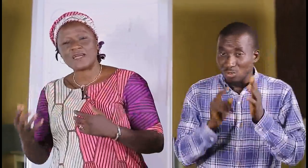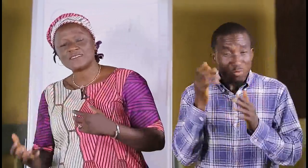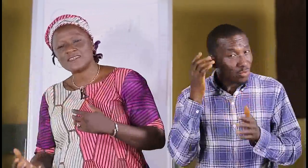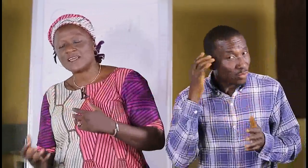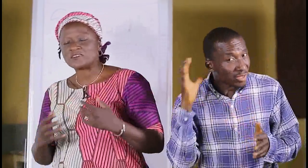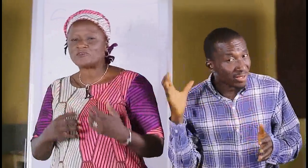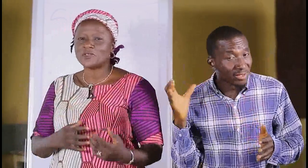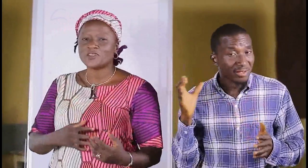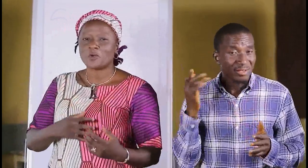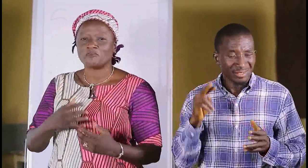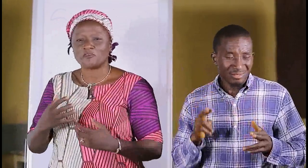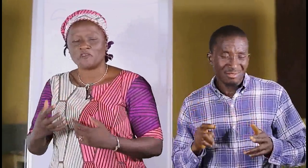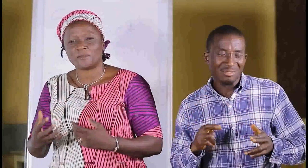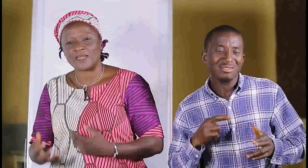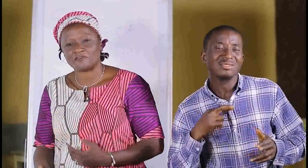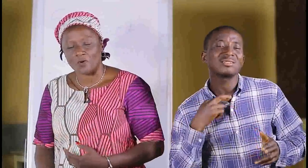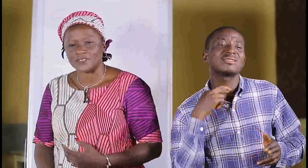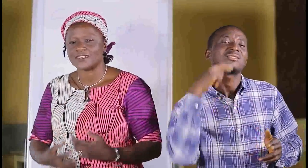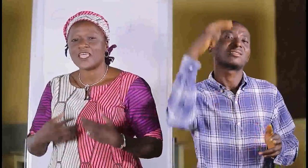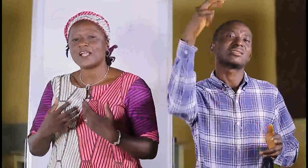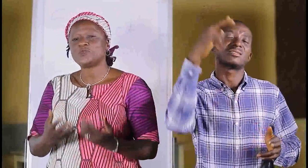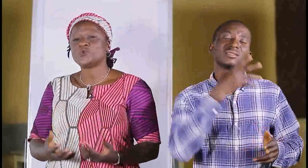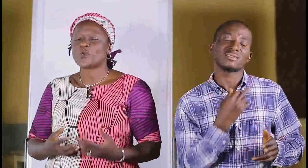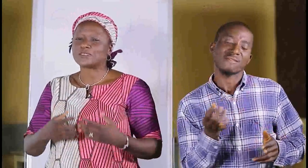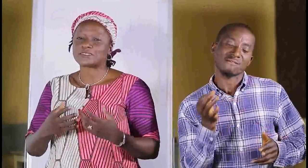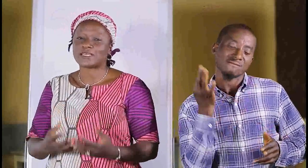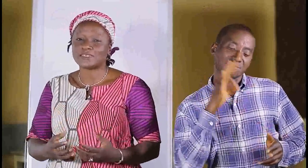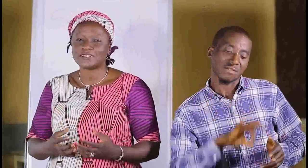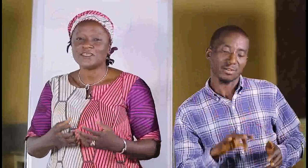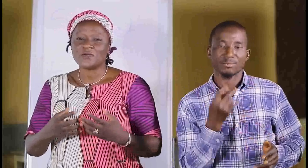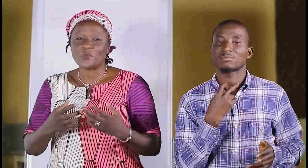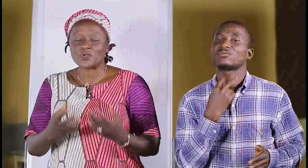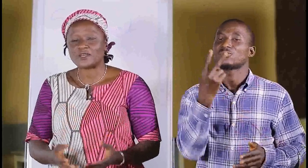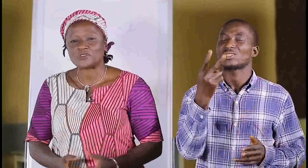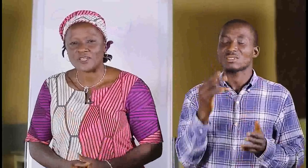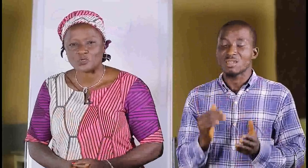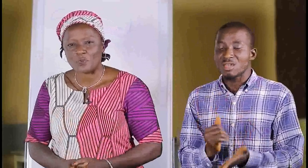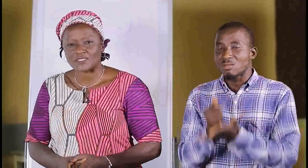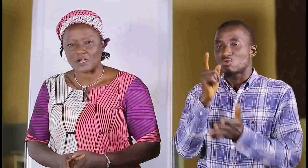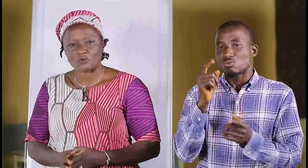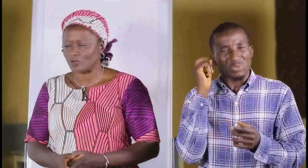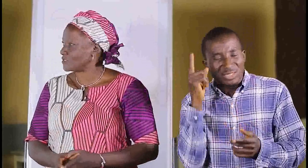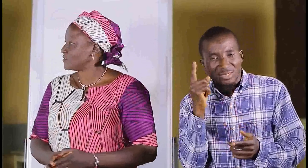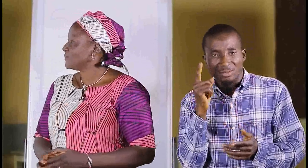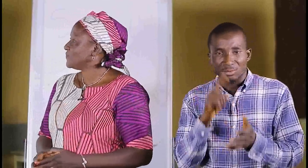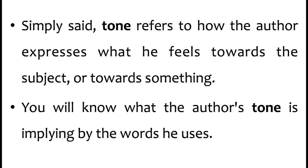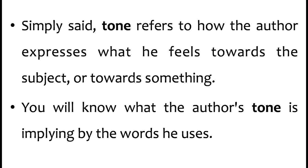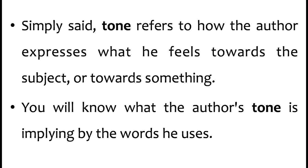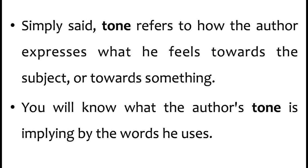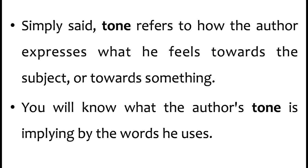the rising and the falling of my voice helps you understand what I'm trying to pass